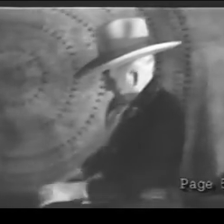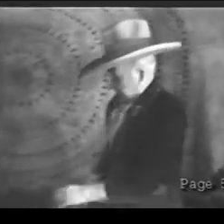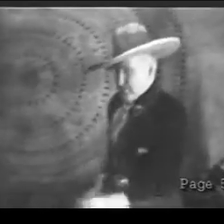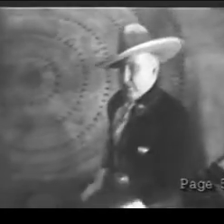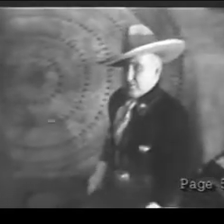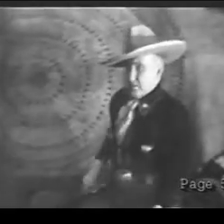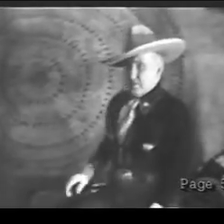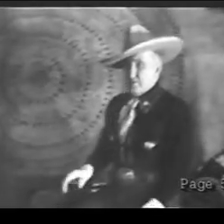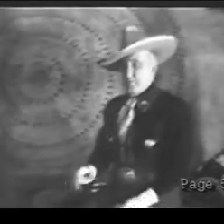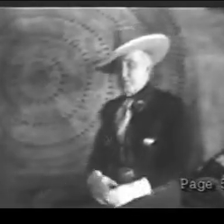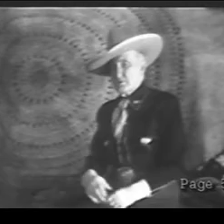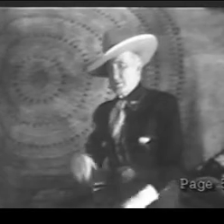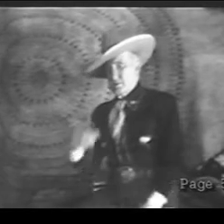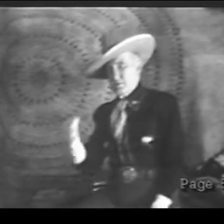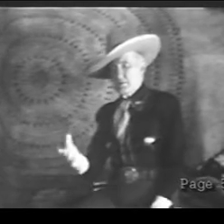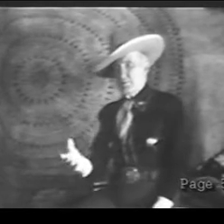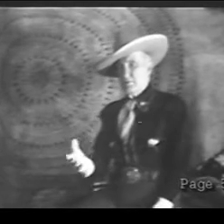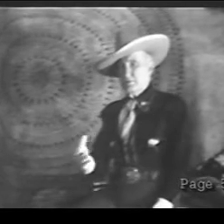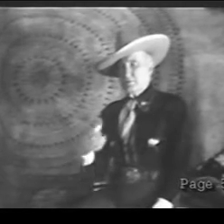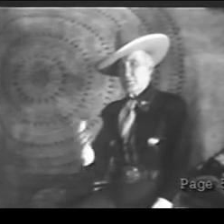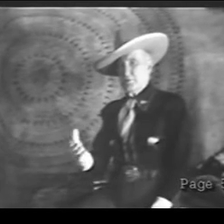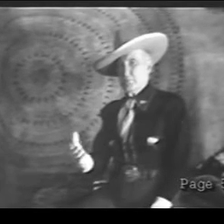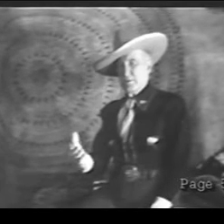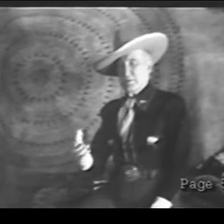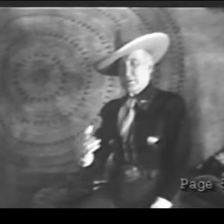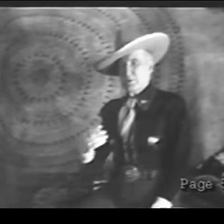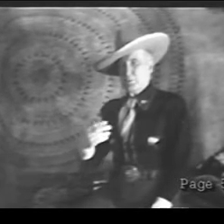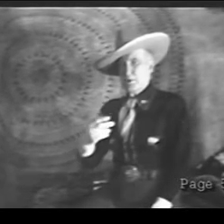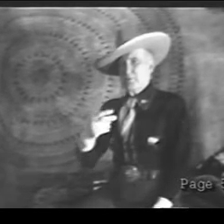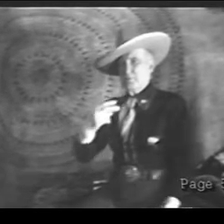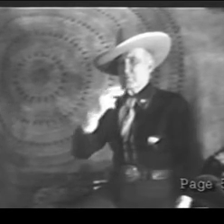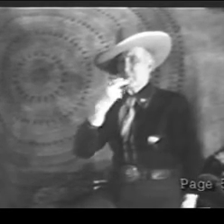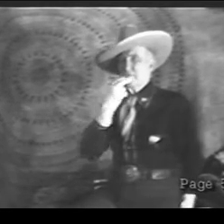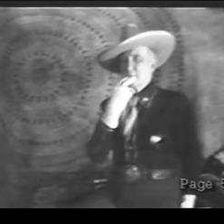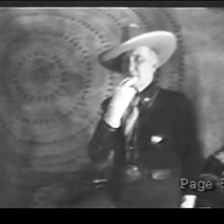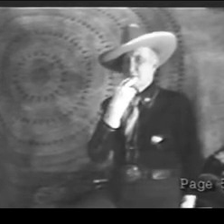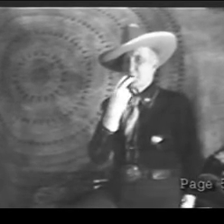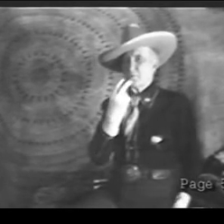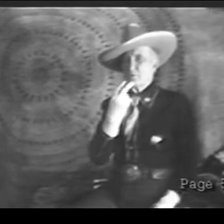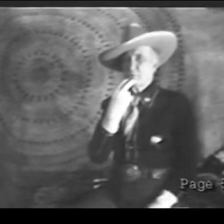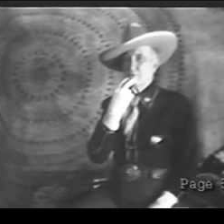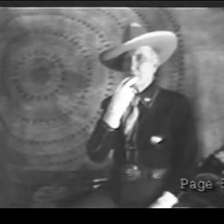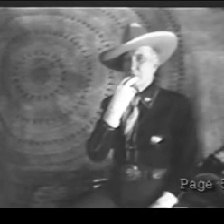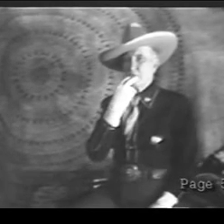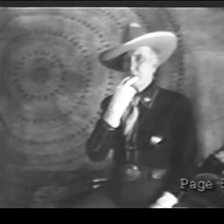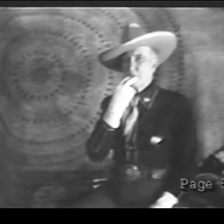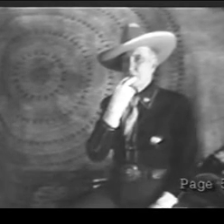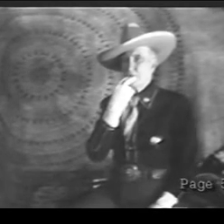As far as the relationship is concerned, I say there's father, there's mother. Now your brother is made this way, with the two fingers drawn from the